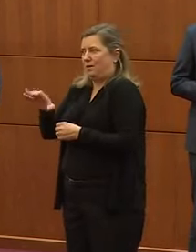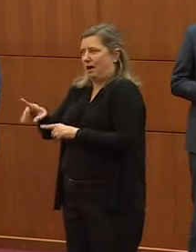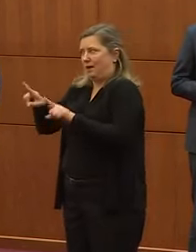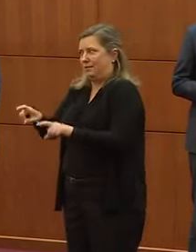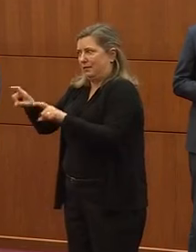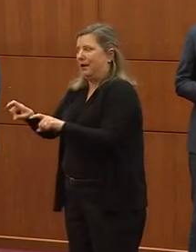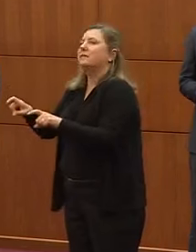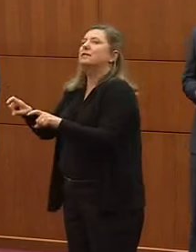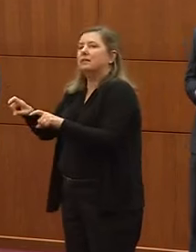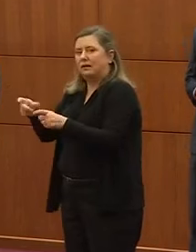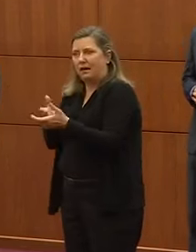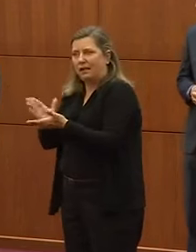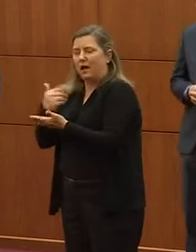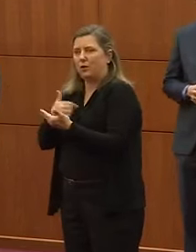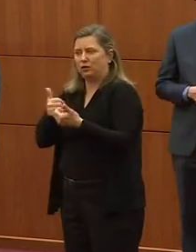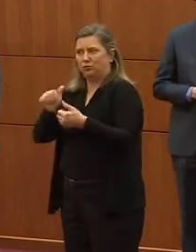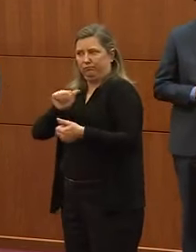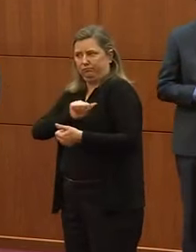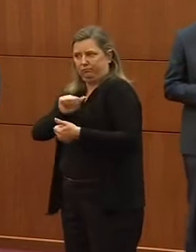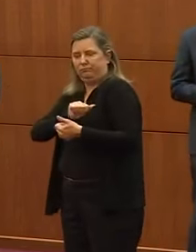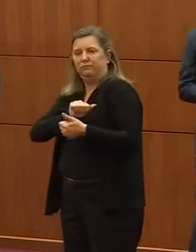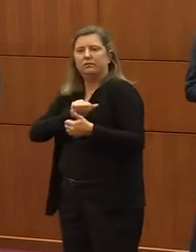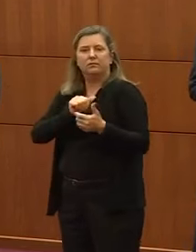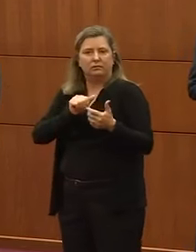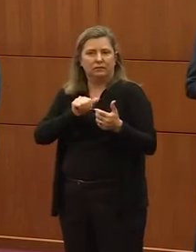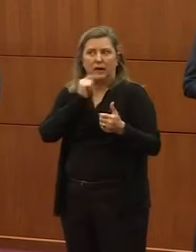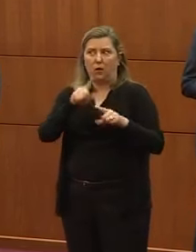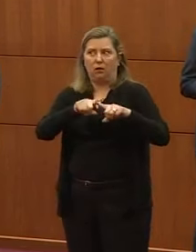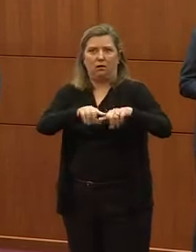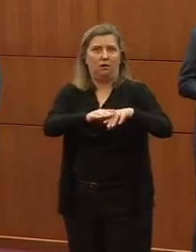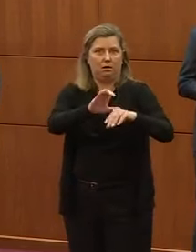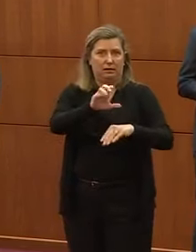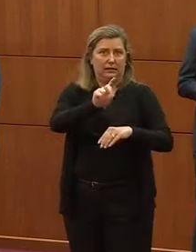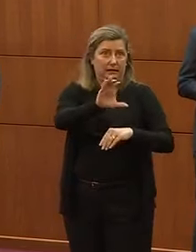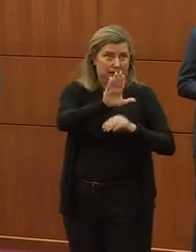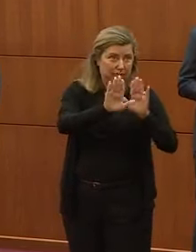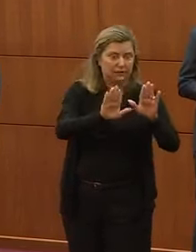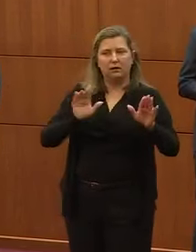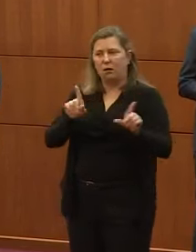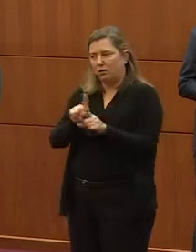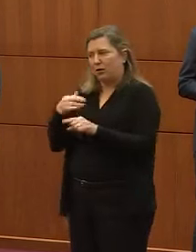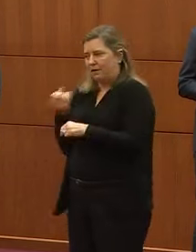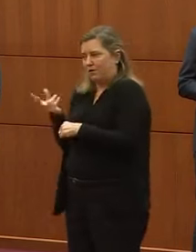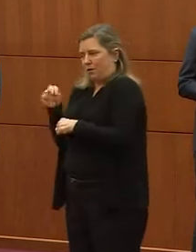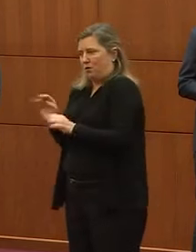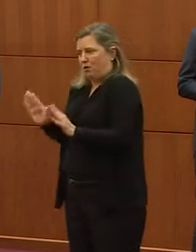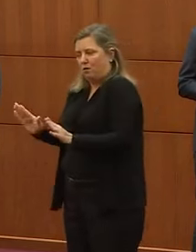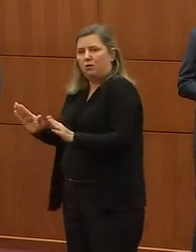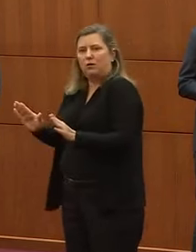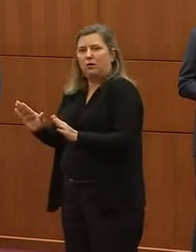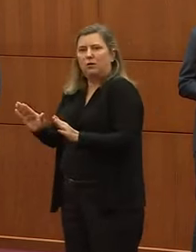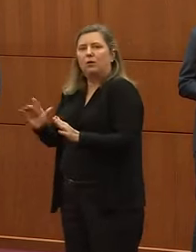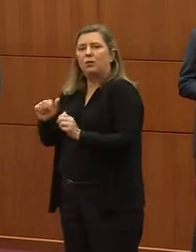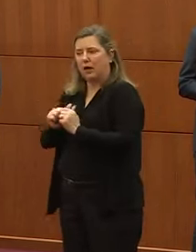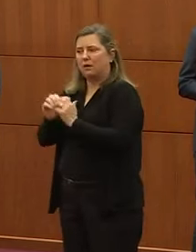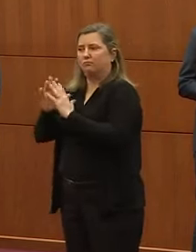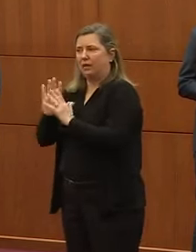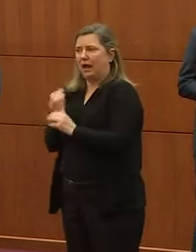allow us to independently, outside of being dependent on those CDC reagents, be able to stand